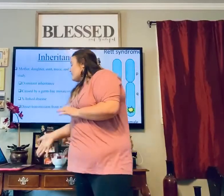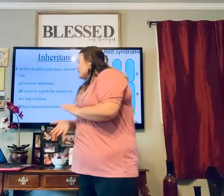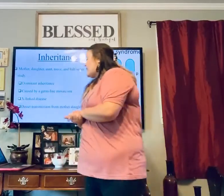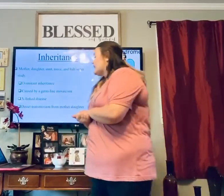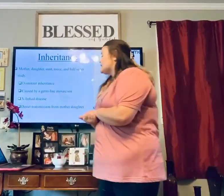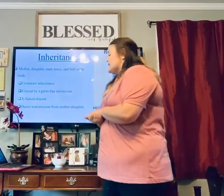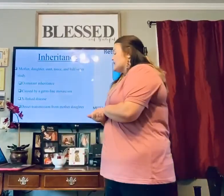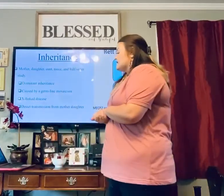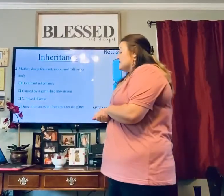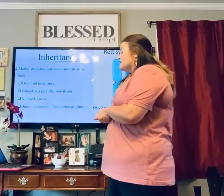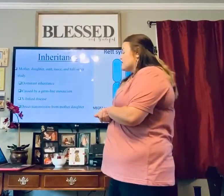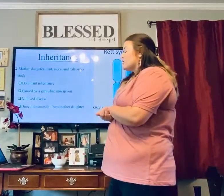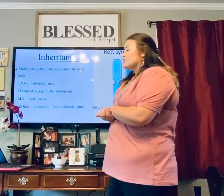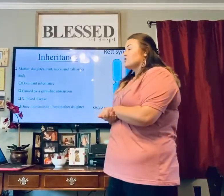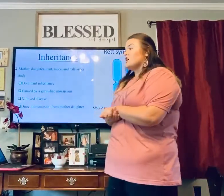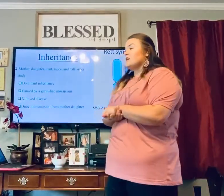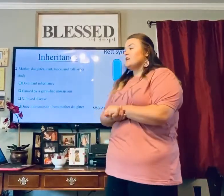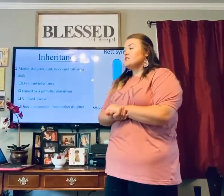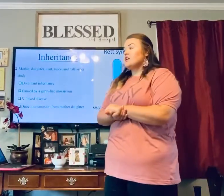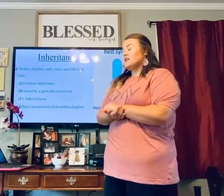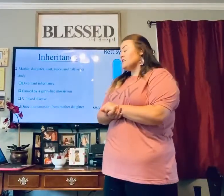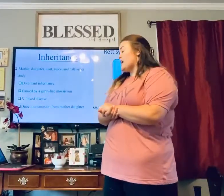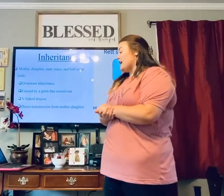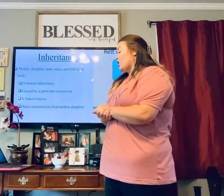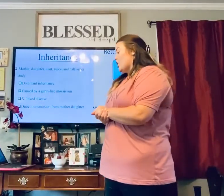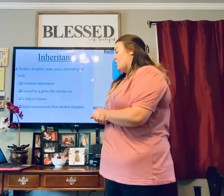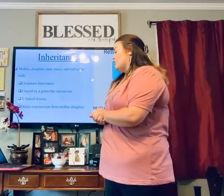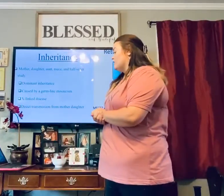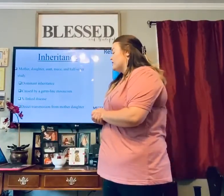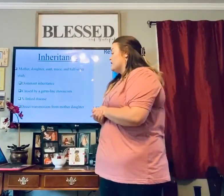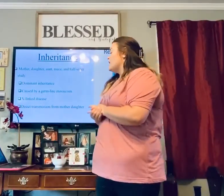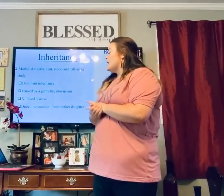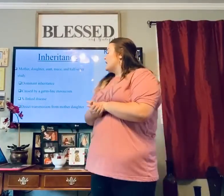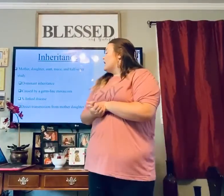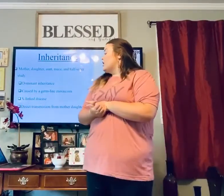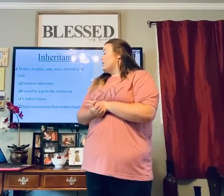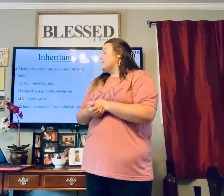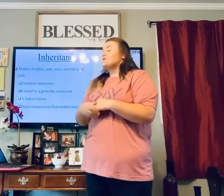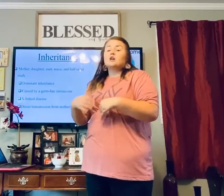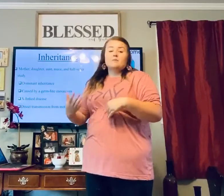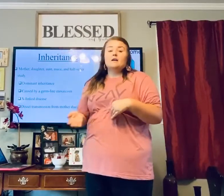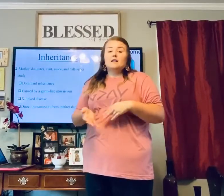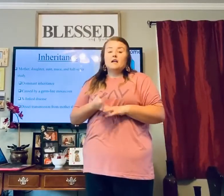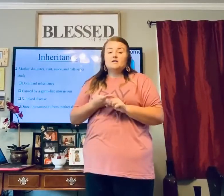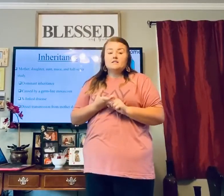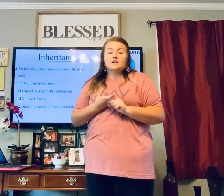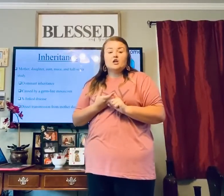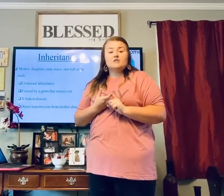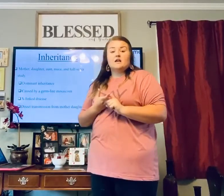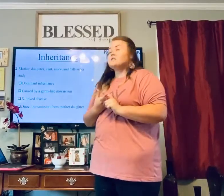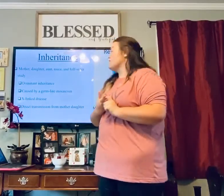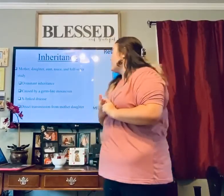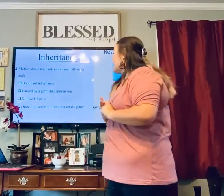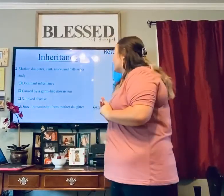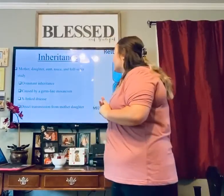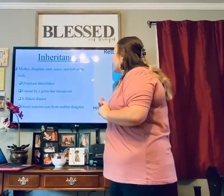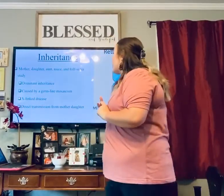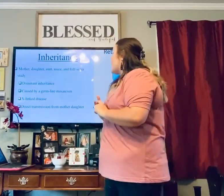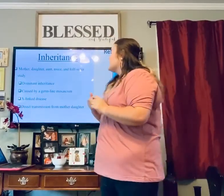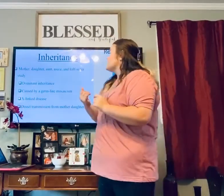For inheritance, so Shannon et al. Talked about inheritance in her scientific paper. And